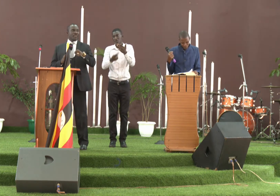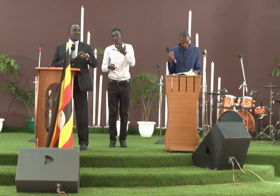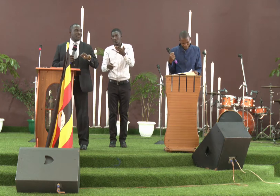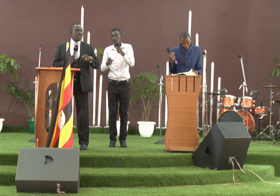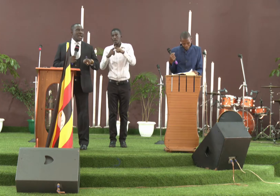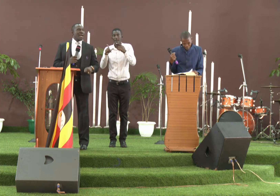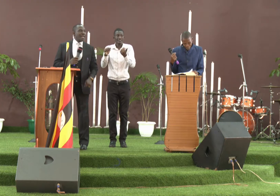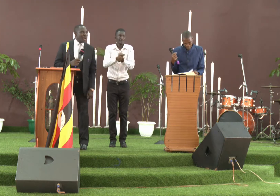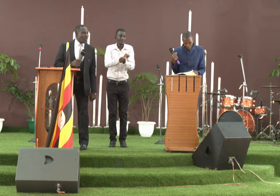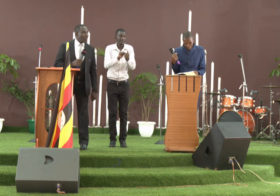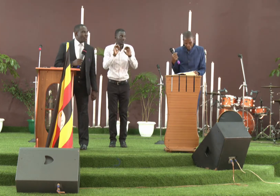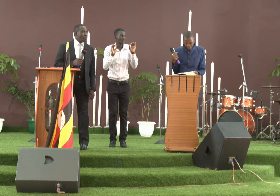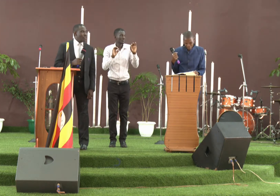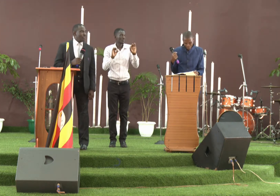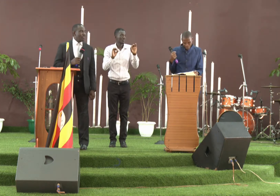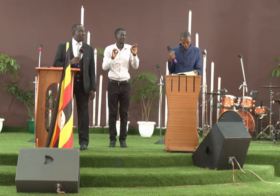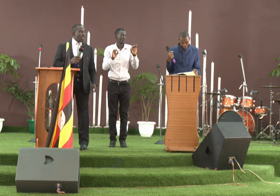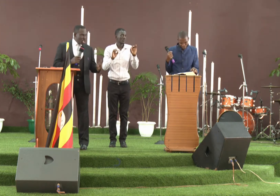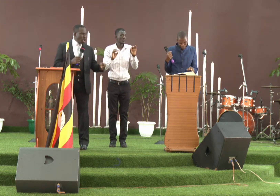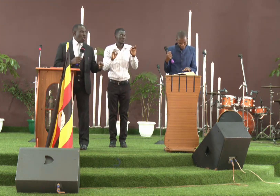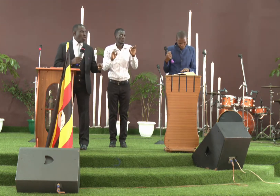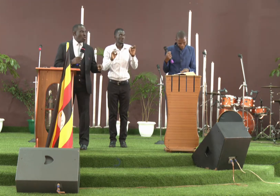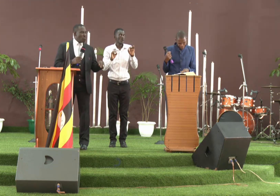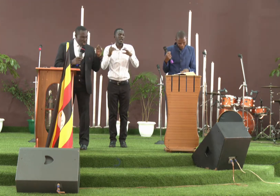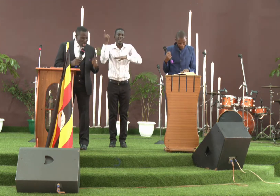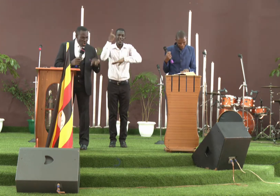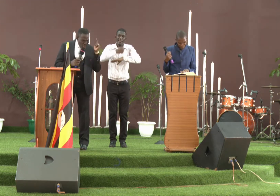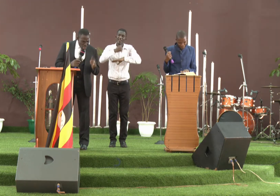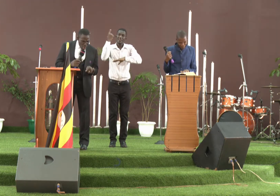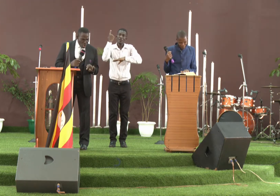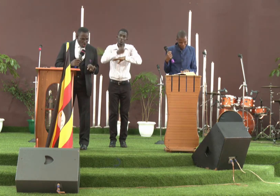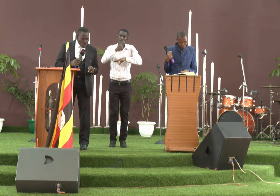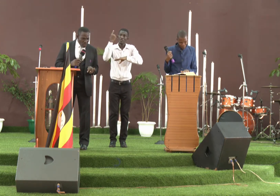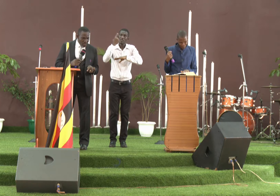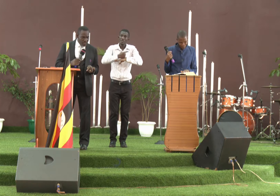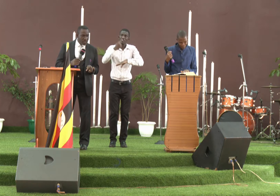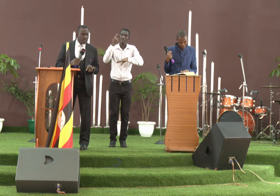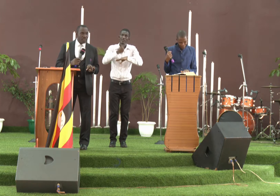Nete tuzikirira. Akadako. Bulijjo nga tutambula. Bulijjo bulijjo.